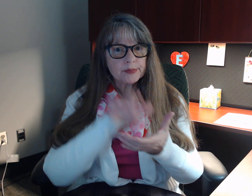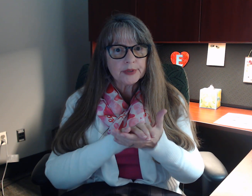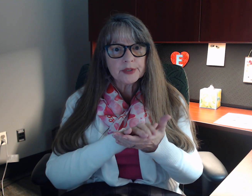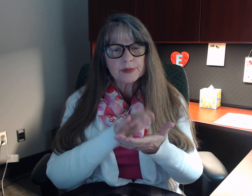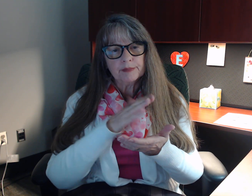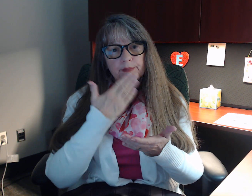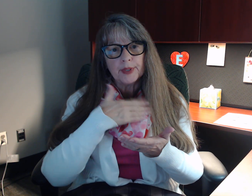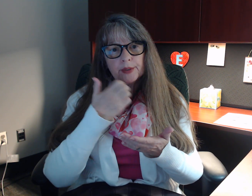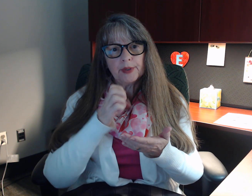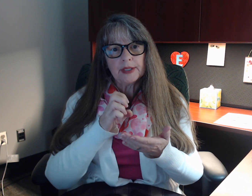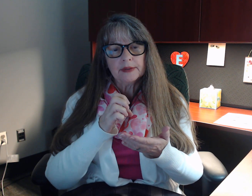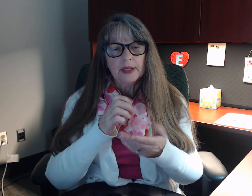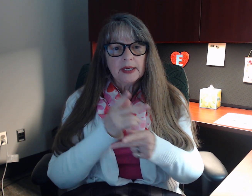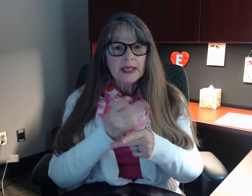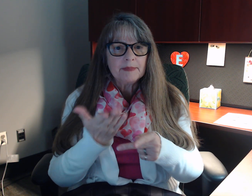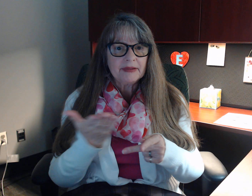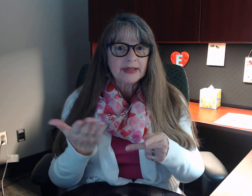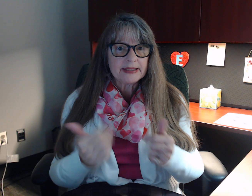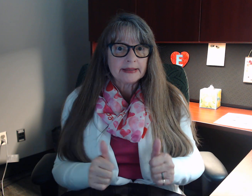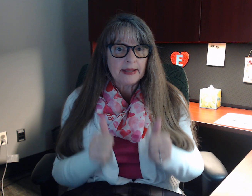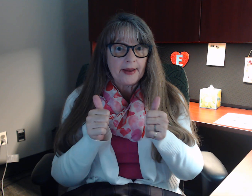is better at keeping things alive.